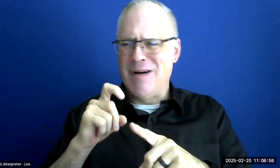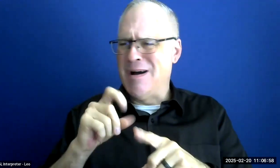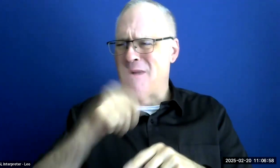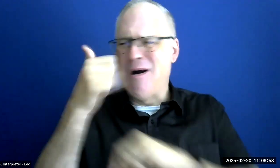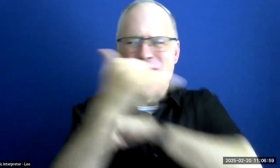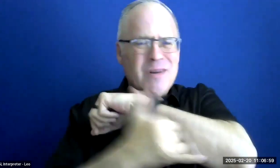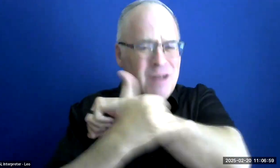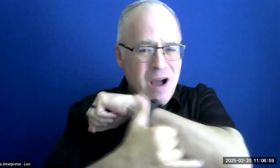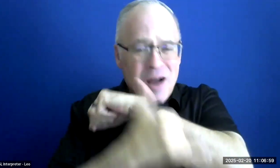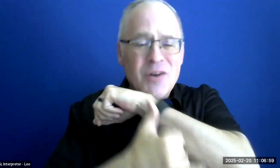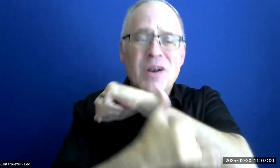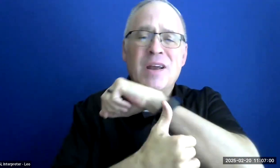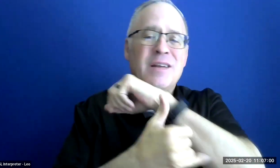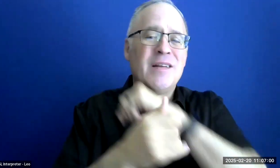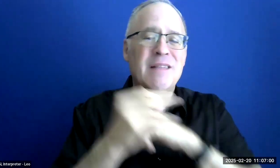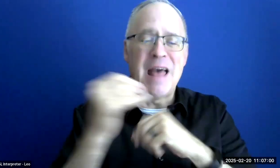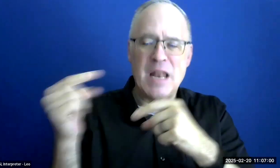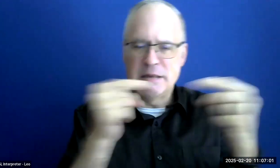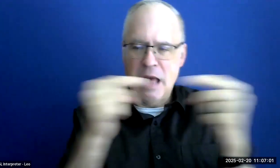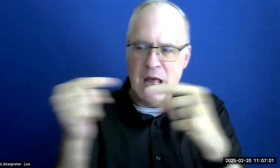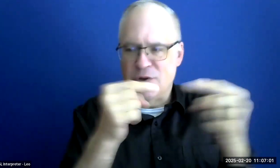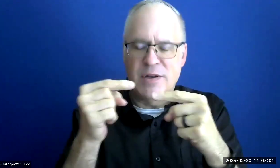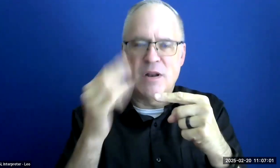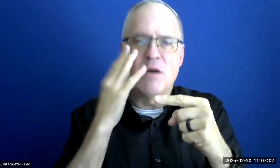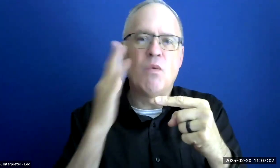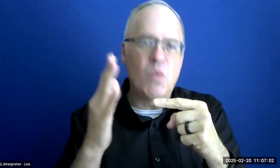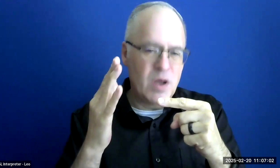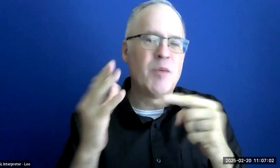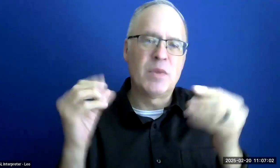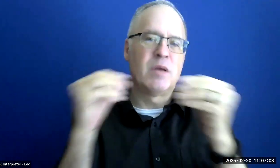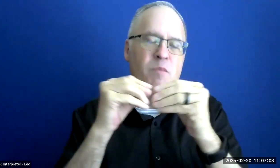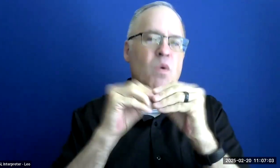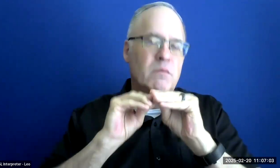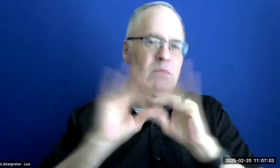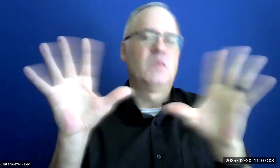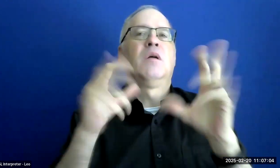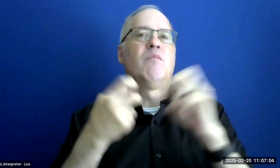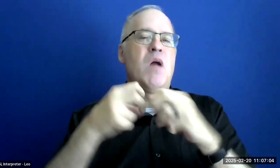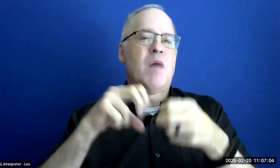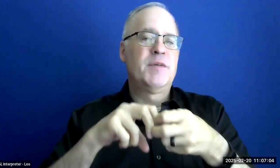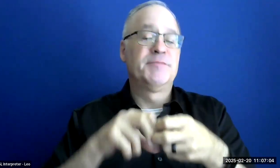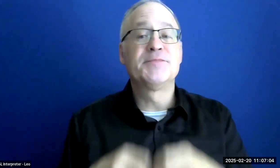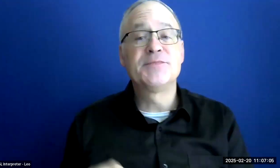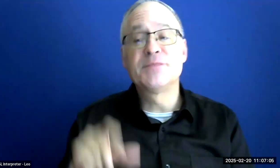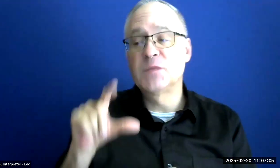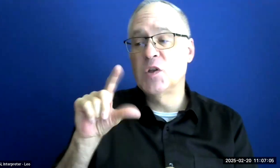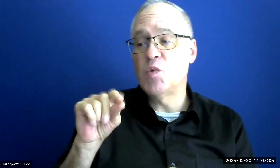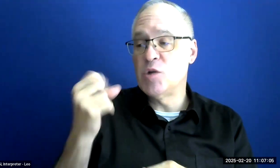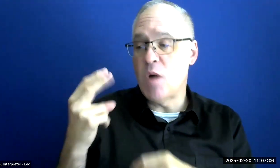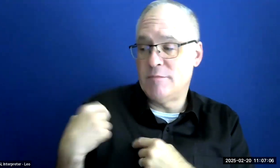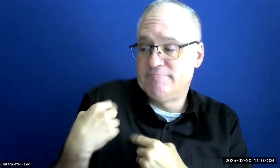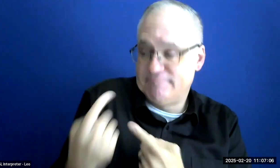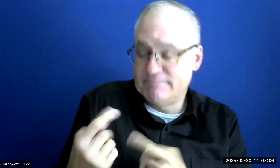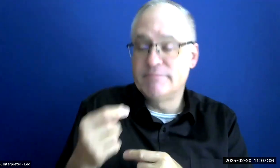the U.S. and the central conferences is about to become more apparent. Since 2012, several groups of church